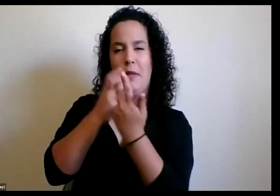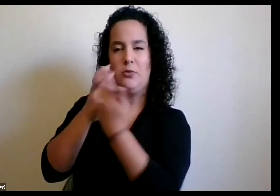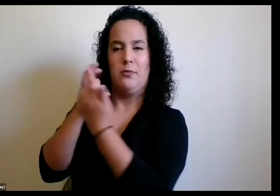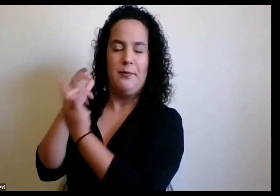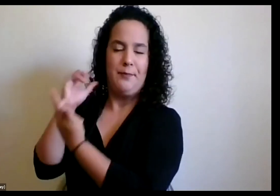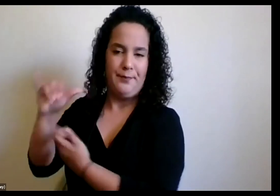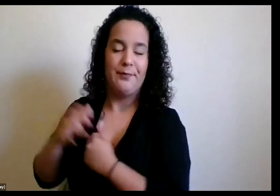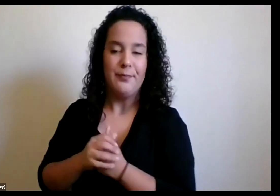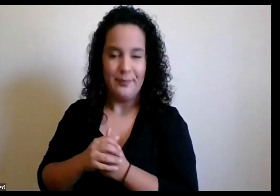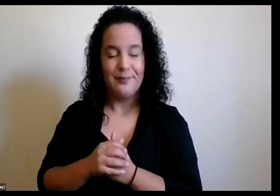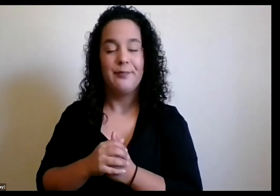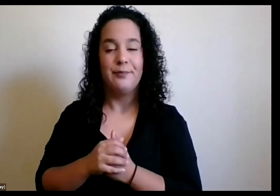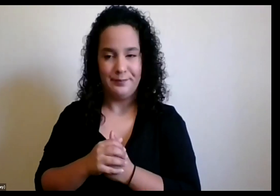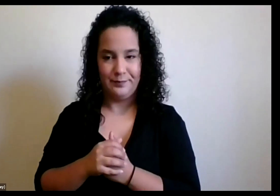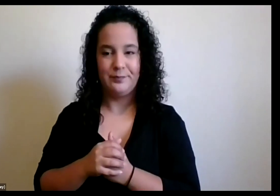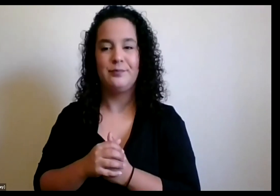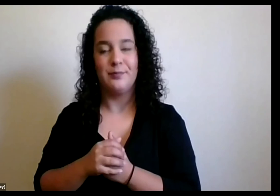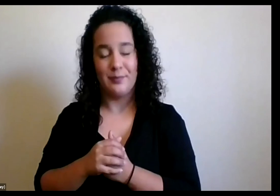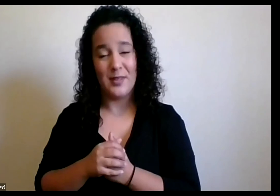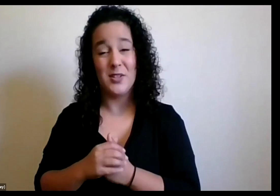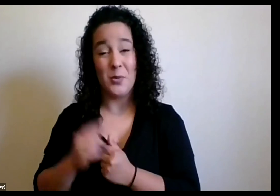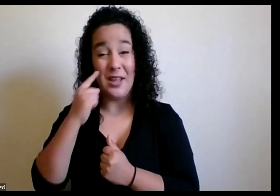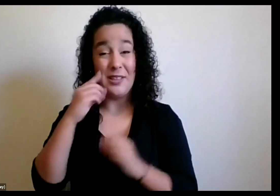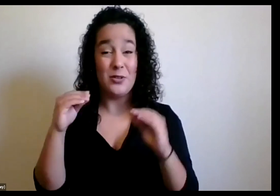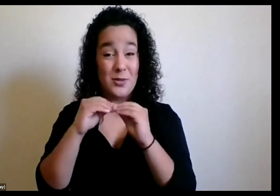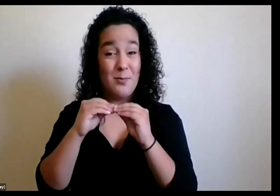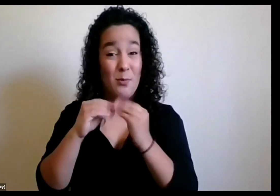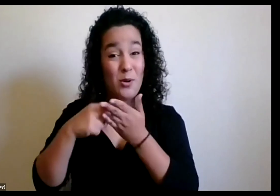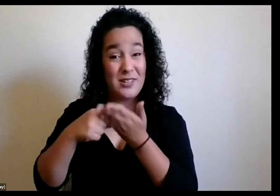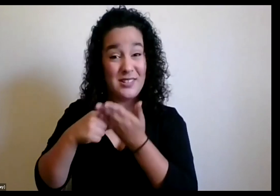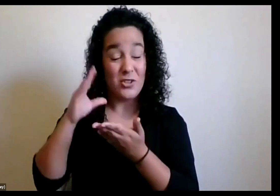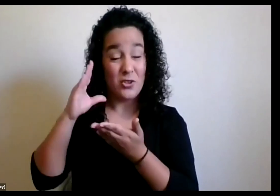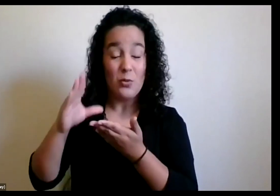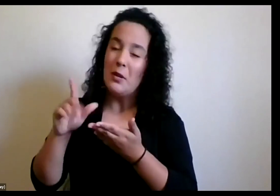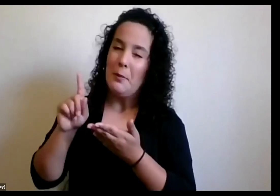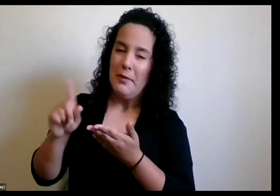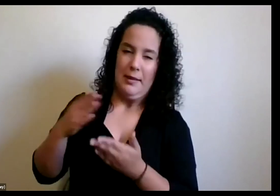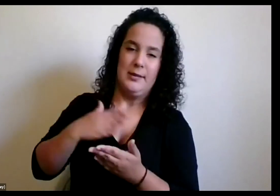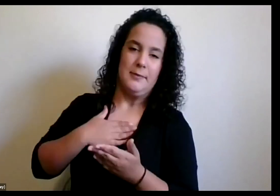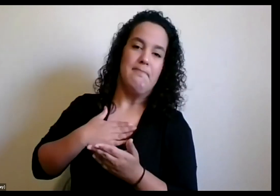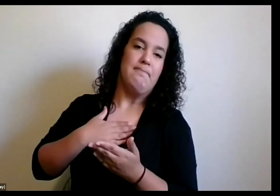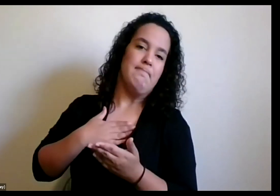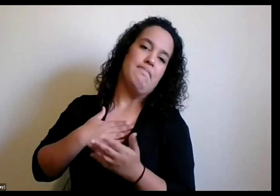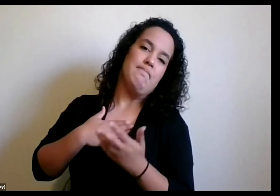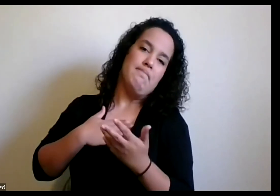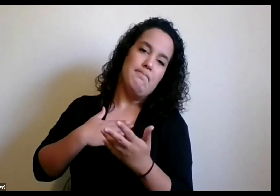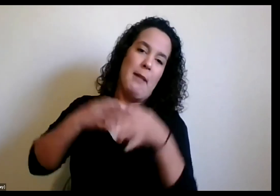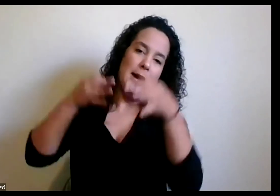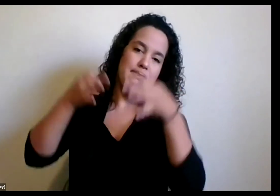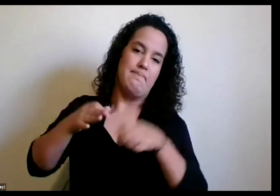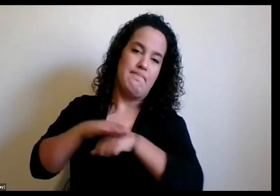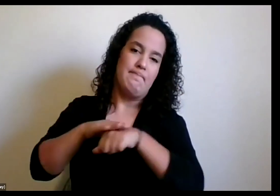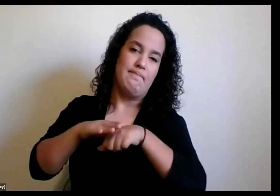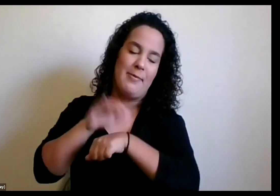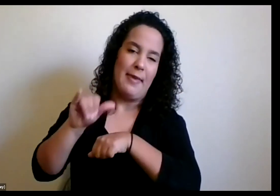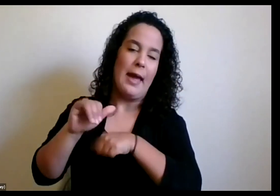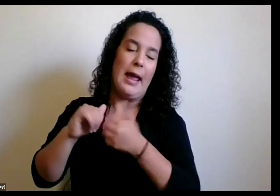messaging framework. So I'm sure there's a lot more discussion to be had there, but that's my initial read on how to try to think about the dream